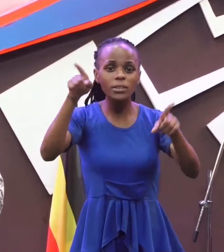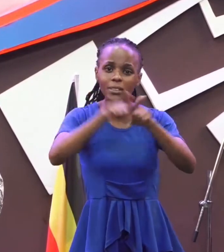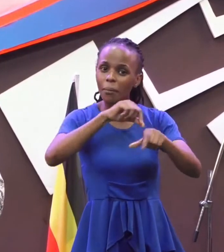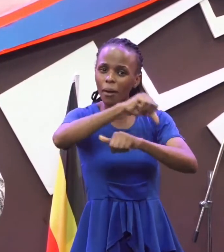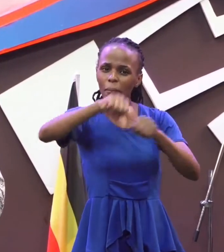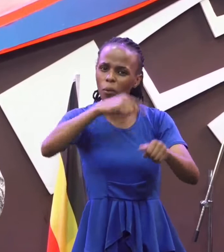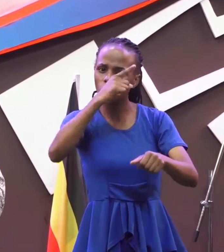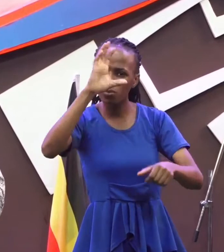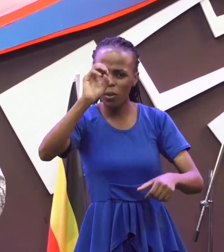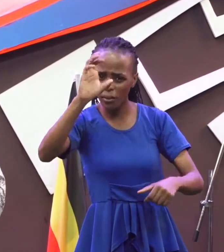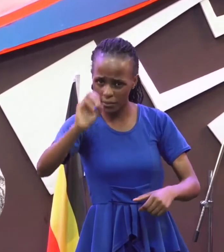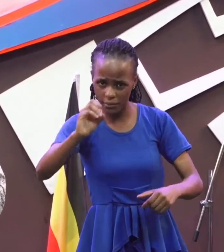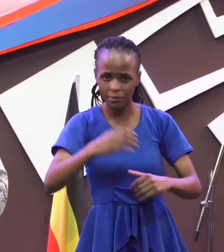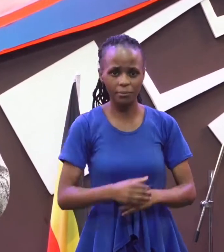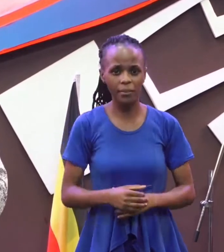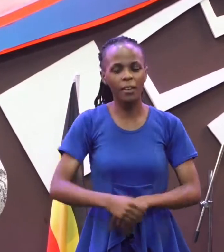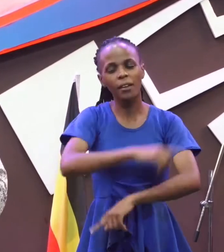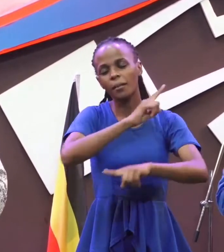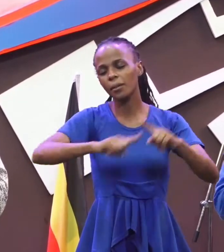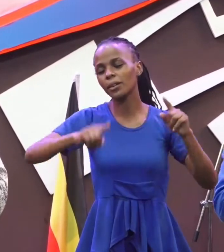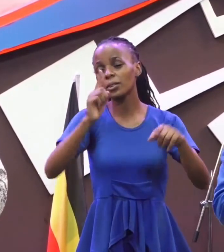People can sit before you like